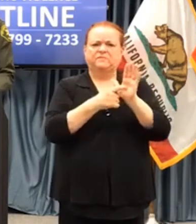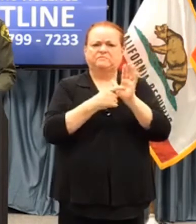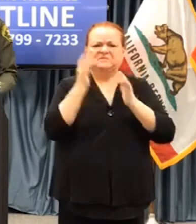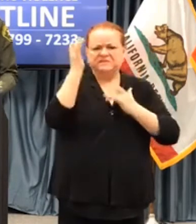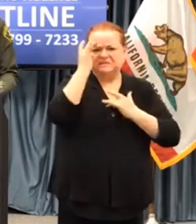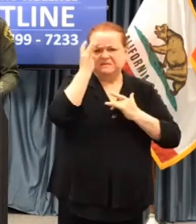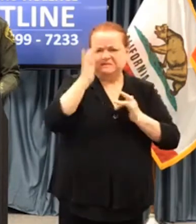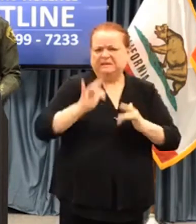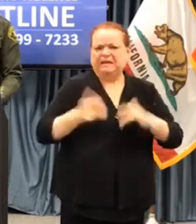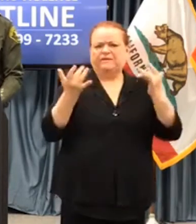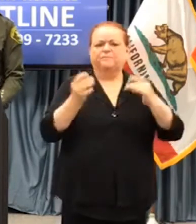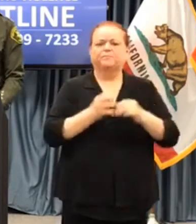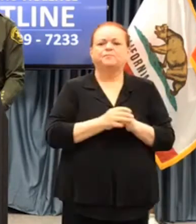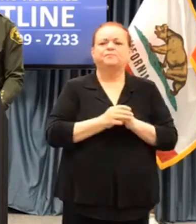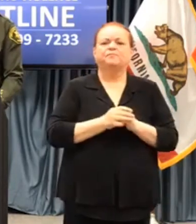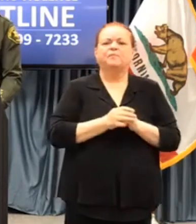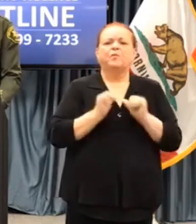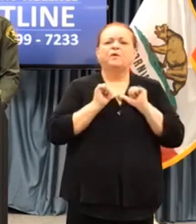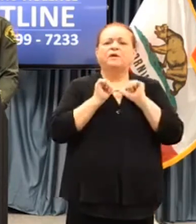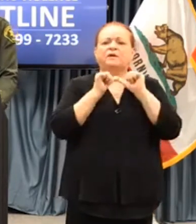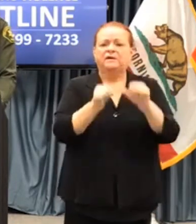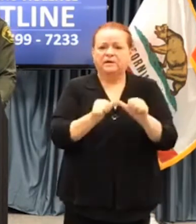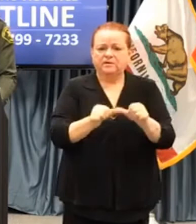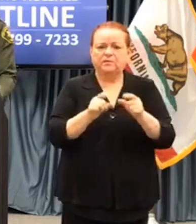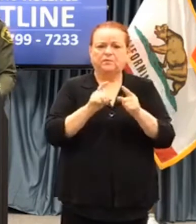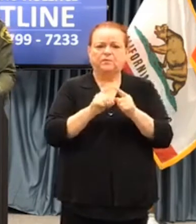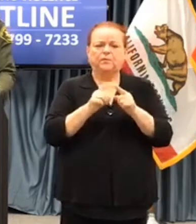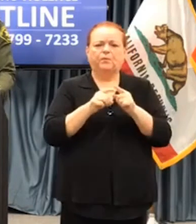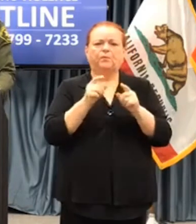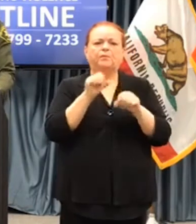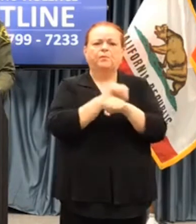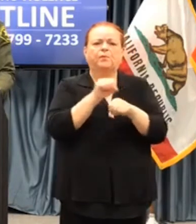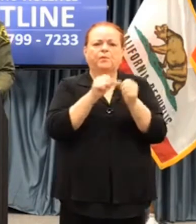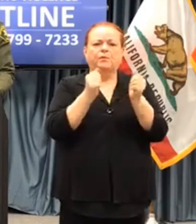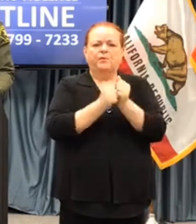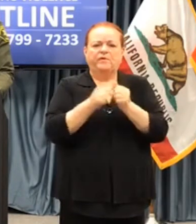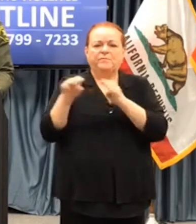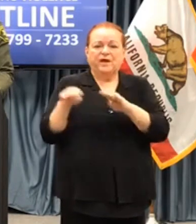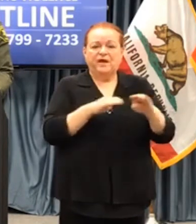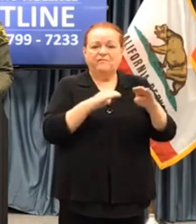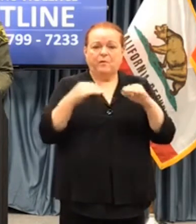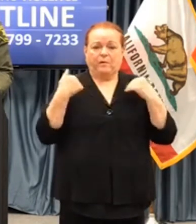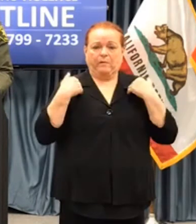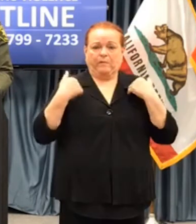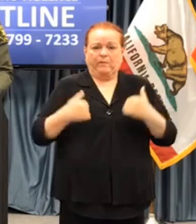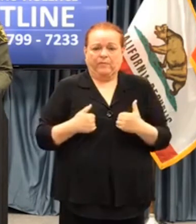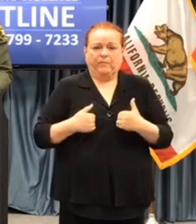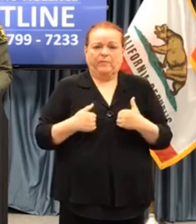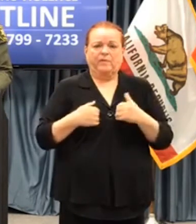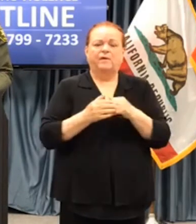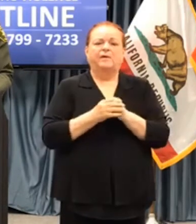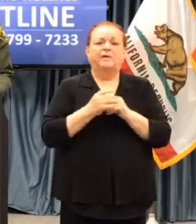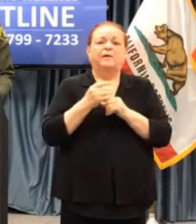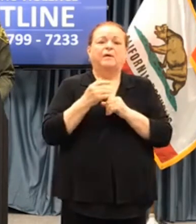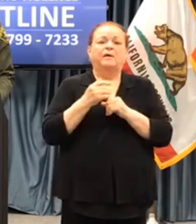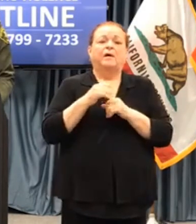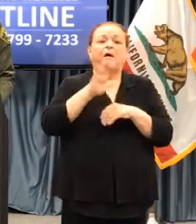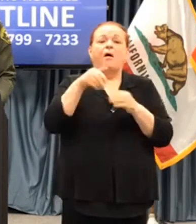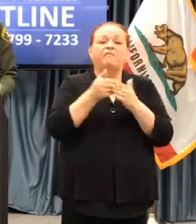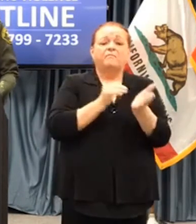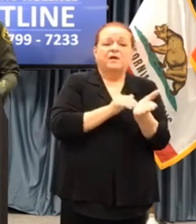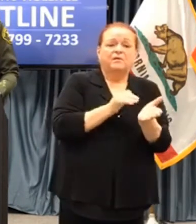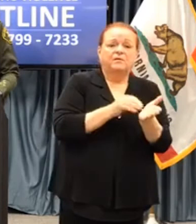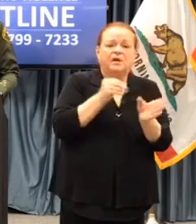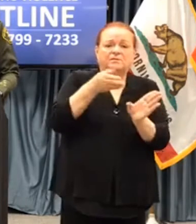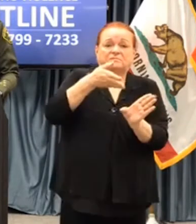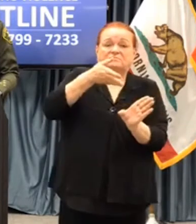We continue to address behavioral health issues within our jail, and I mention this because it's important to know that all of the medical and psychiatric treatment